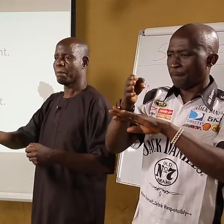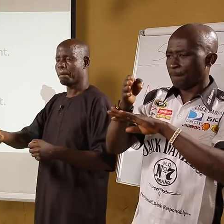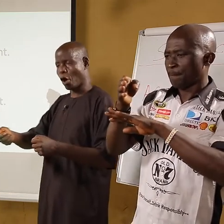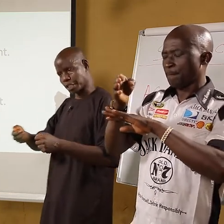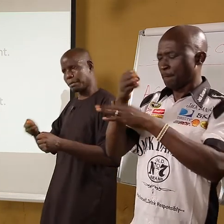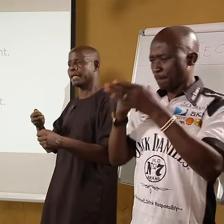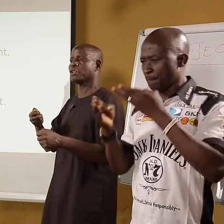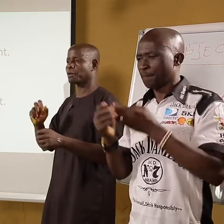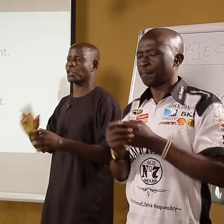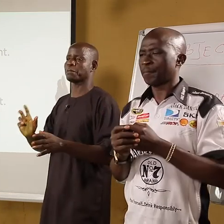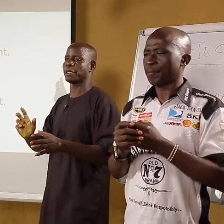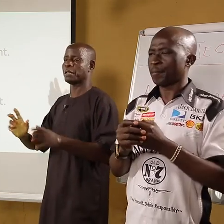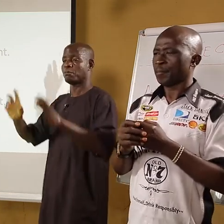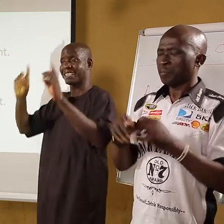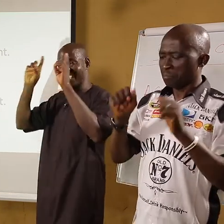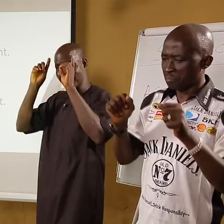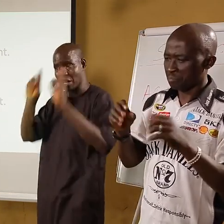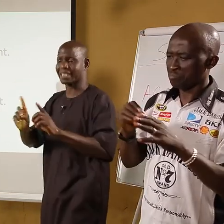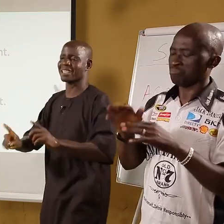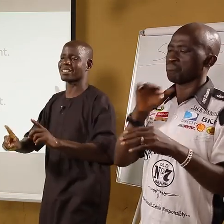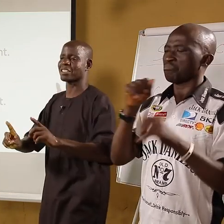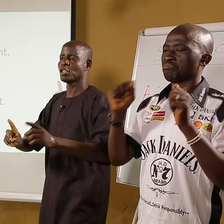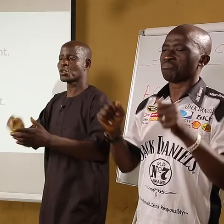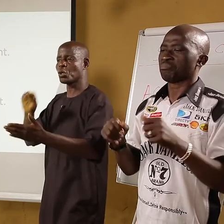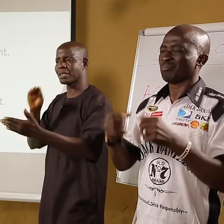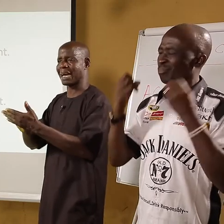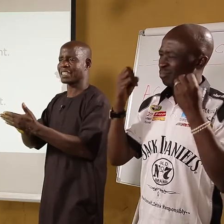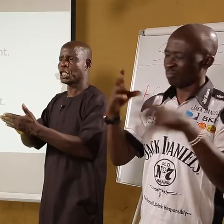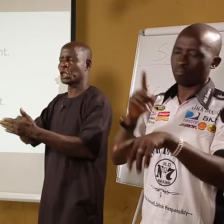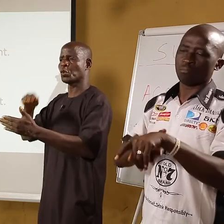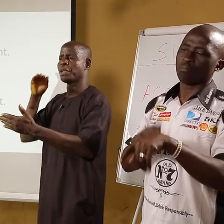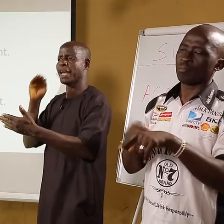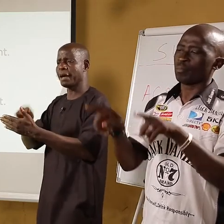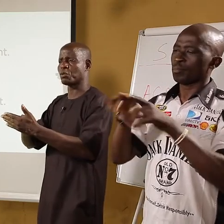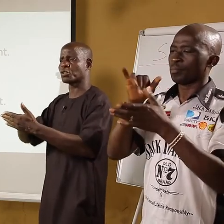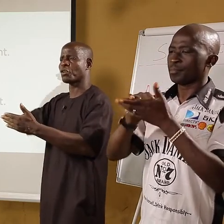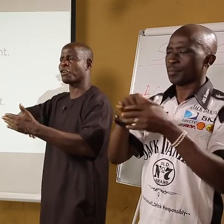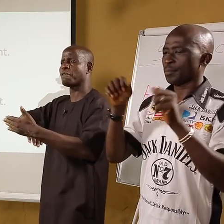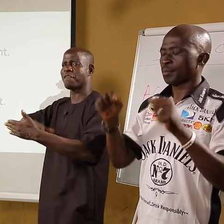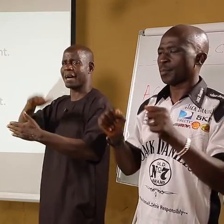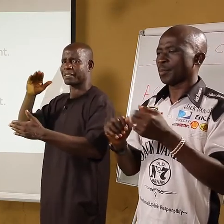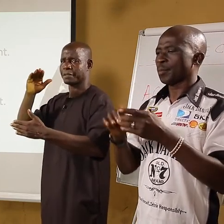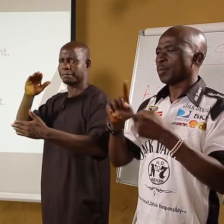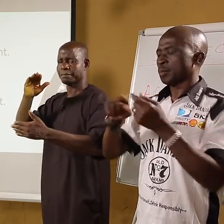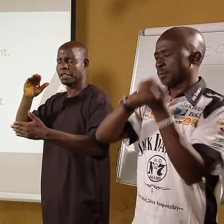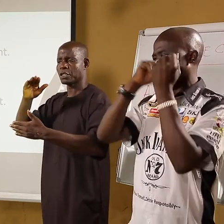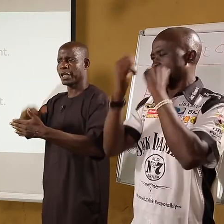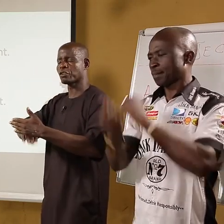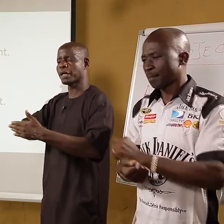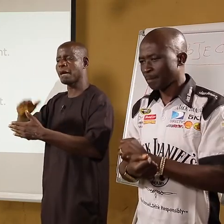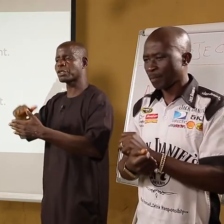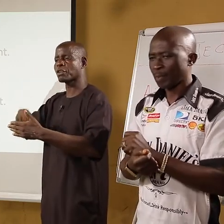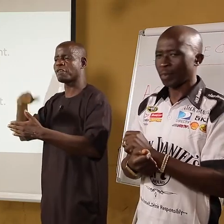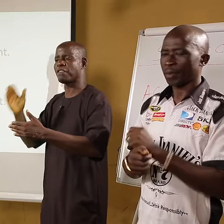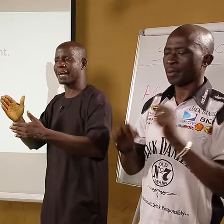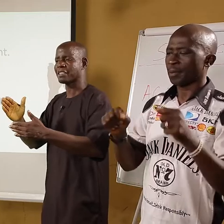animal, possibly, not possibly, but in most cases, so that it will be able to convert